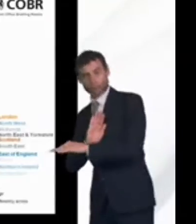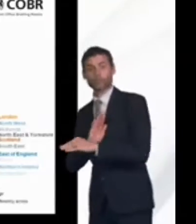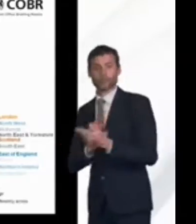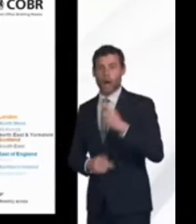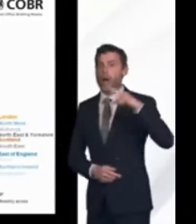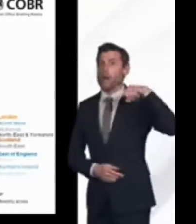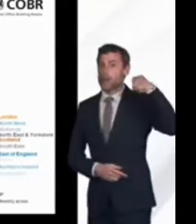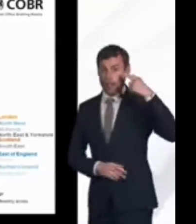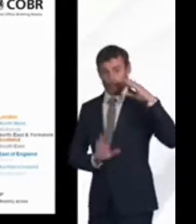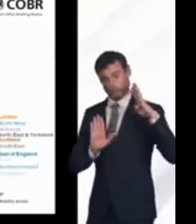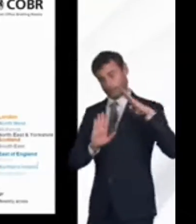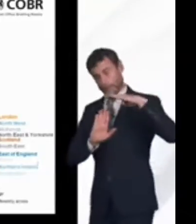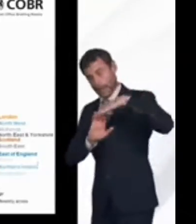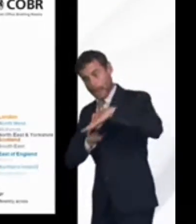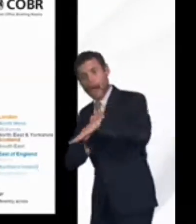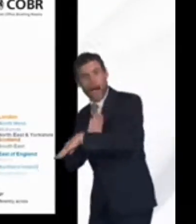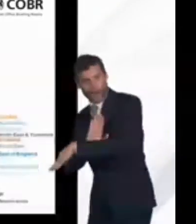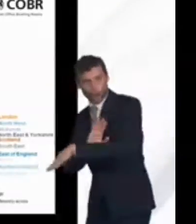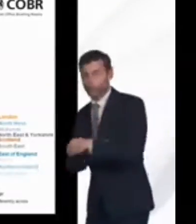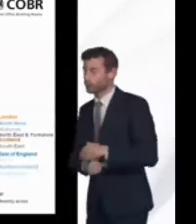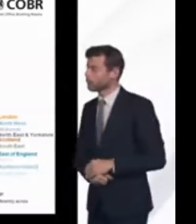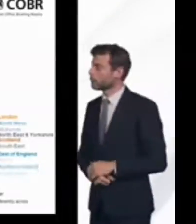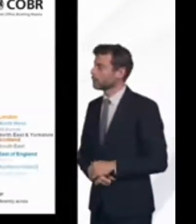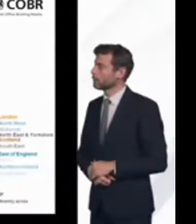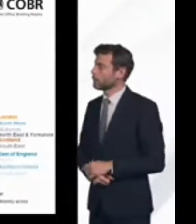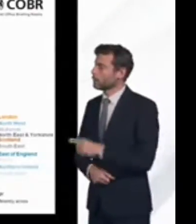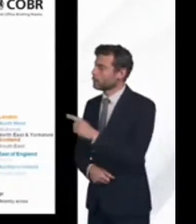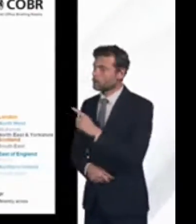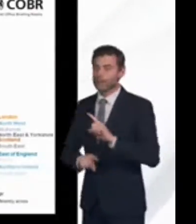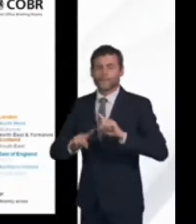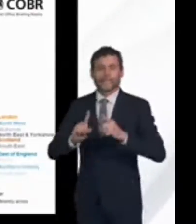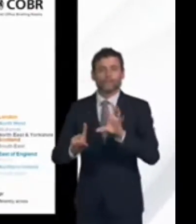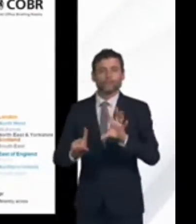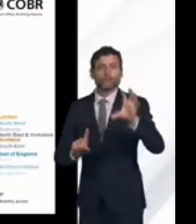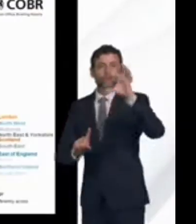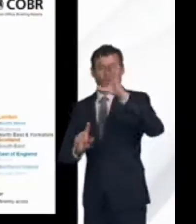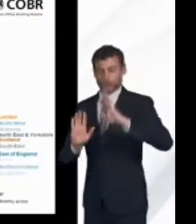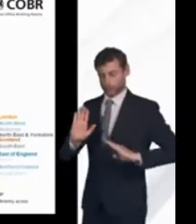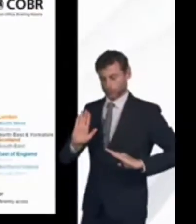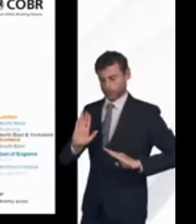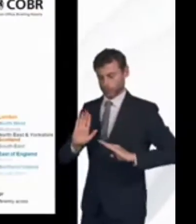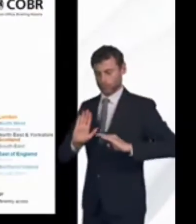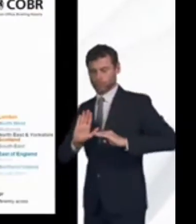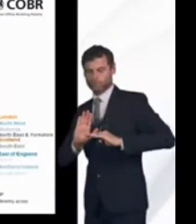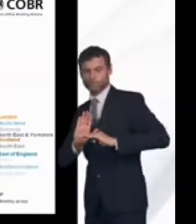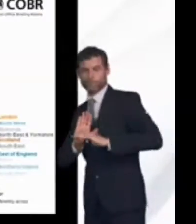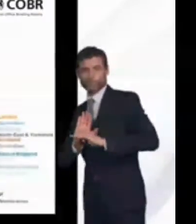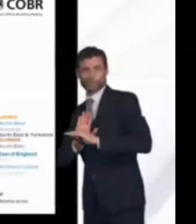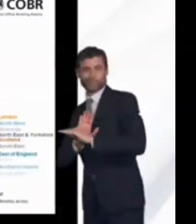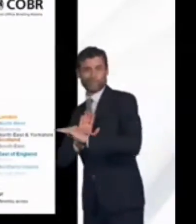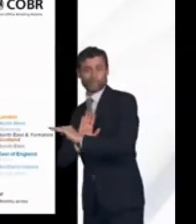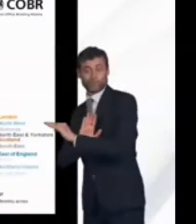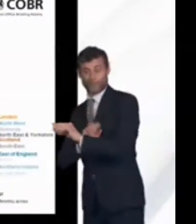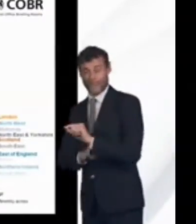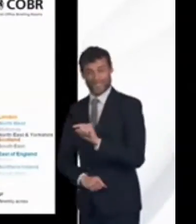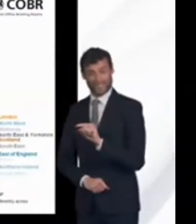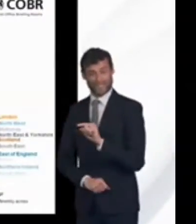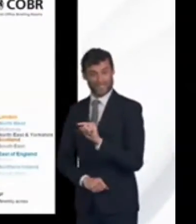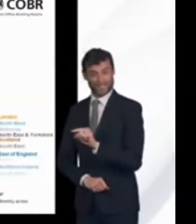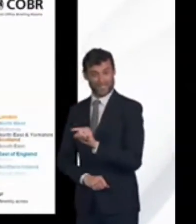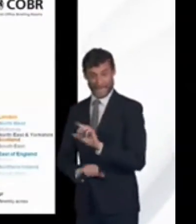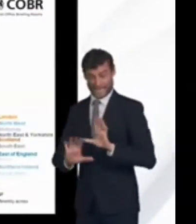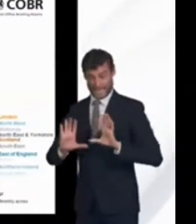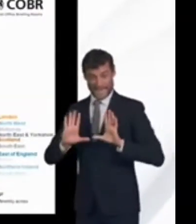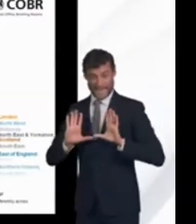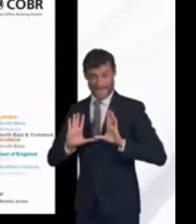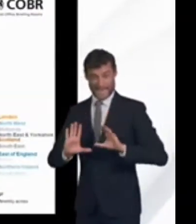see a slightly flatter situation in some other places. We need to make sure and to stick with what we're doing in